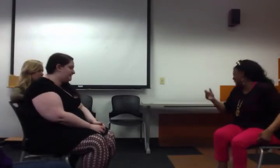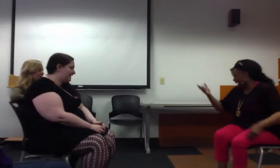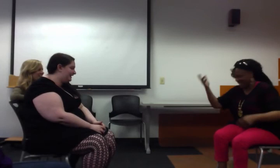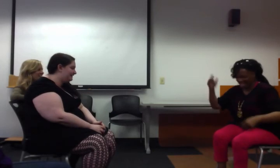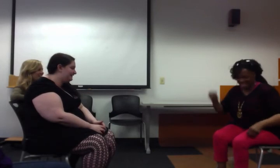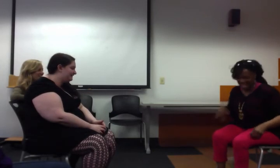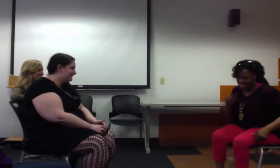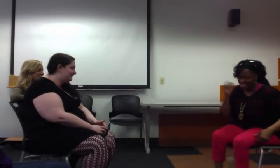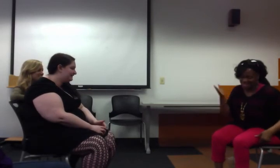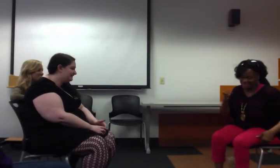today.